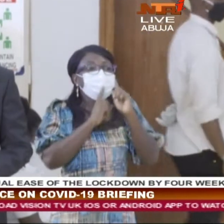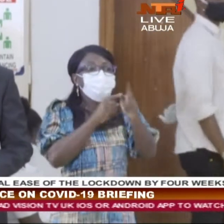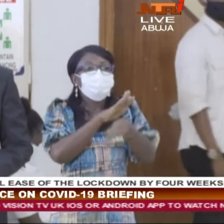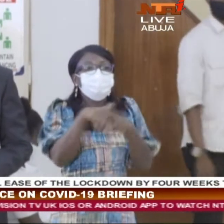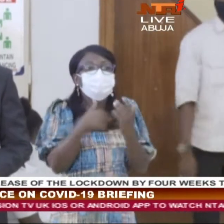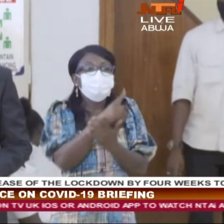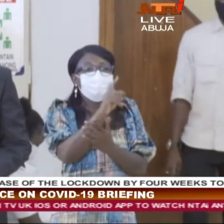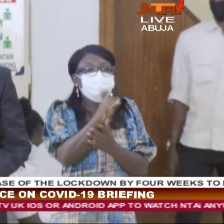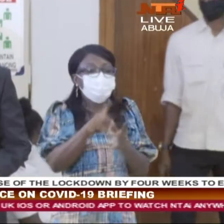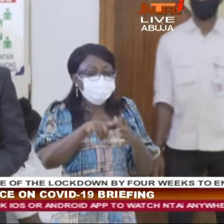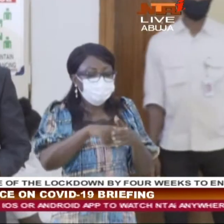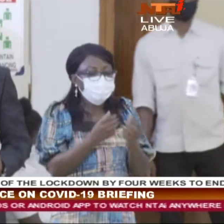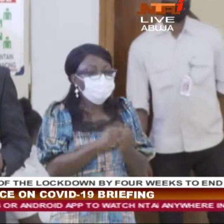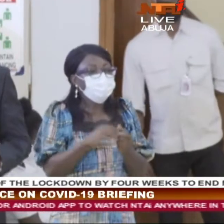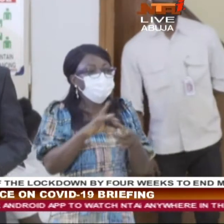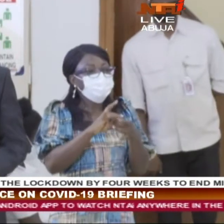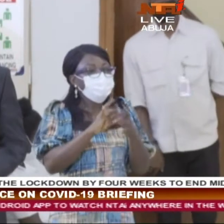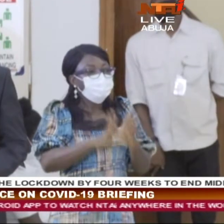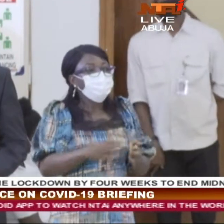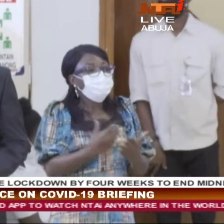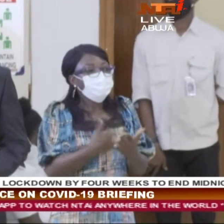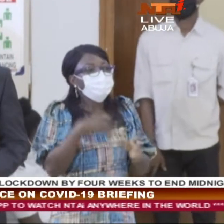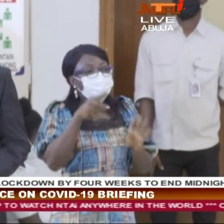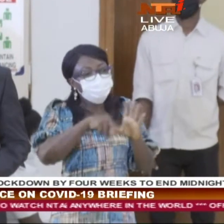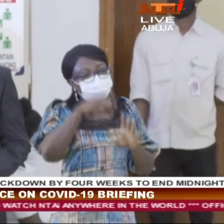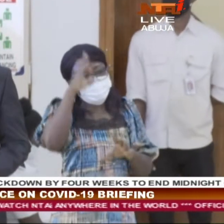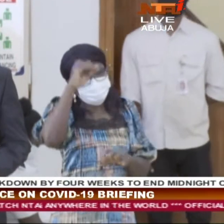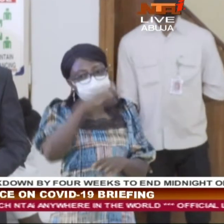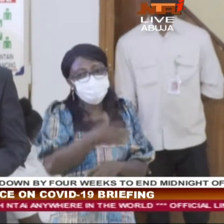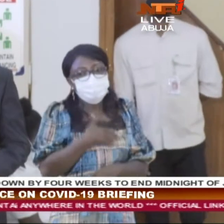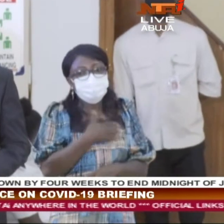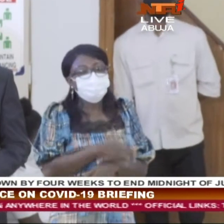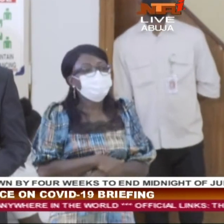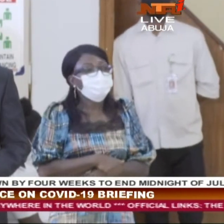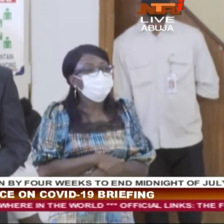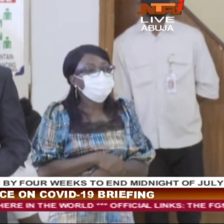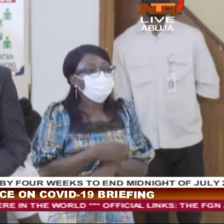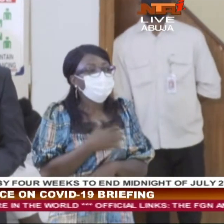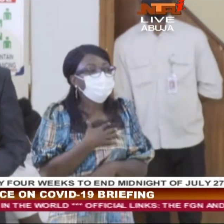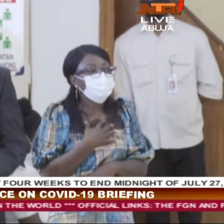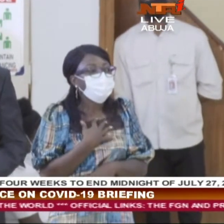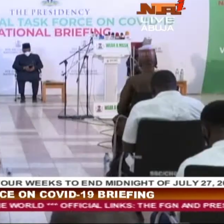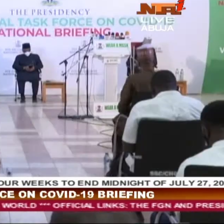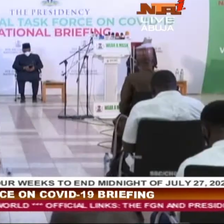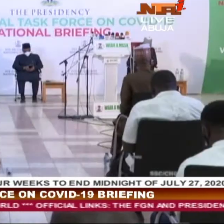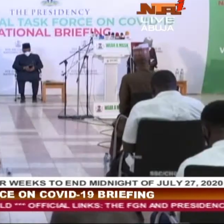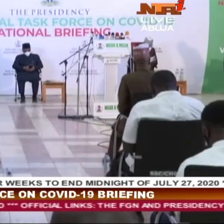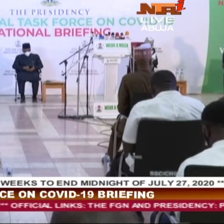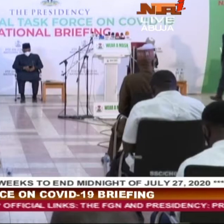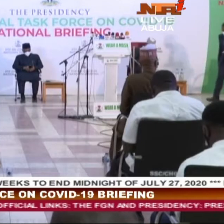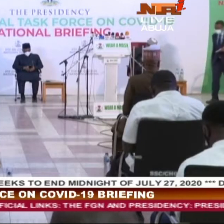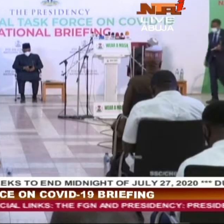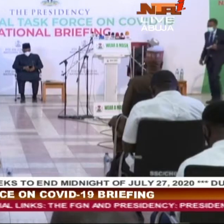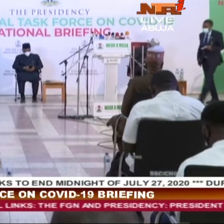Force. So we'll begin with the national coordinator before the chairman rounds it up. The national coordinator,